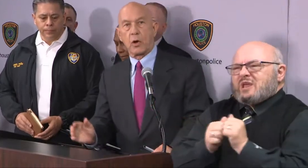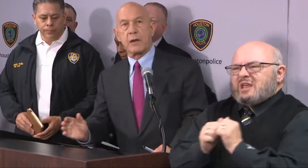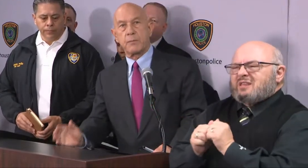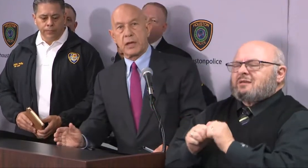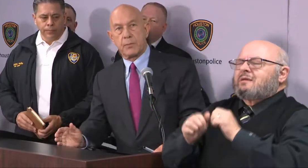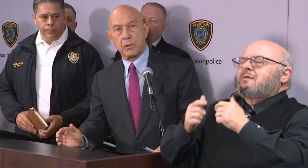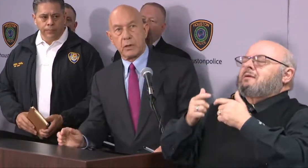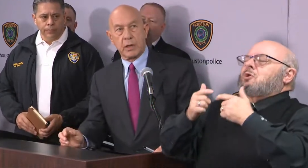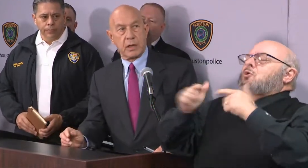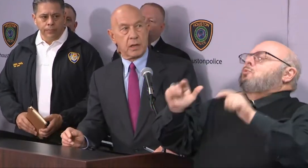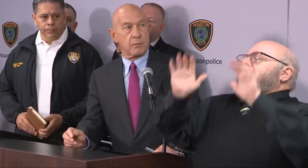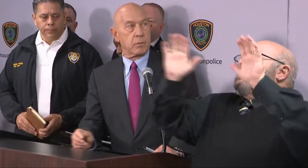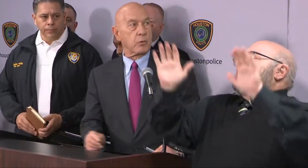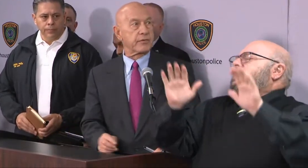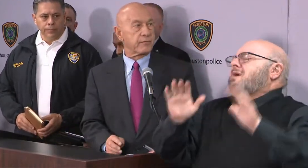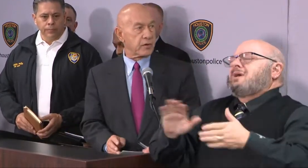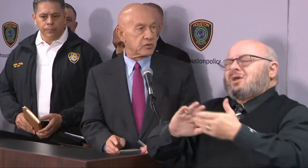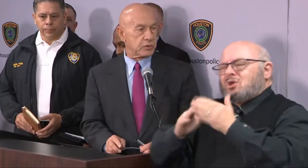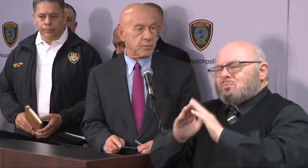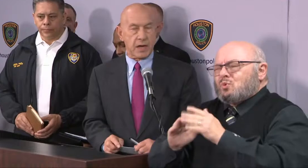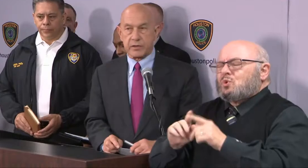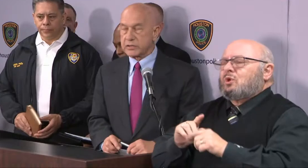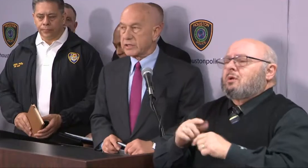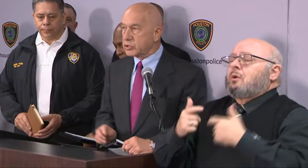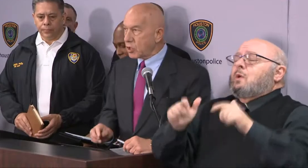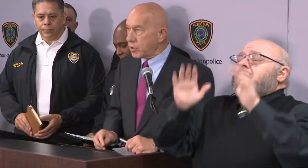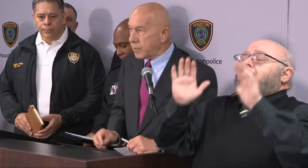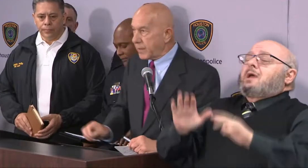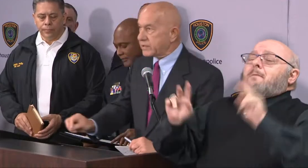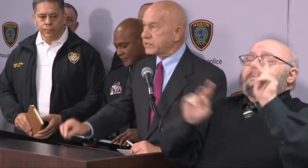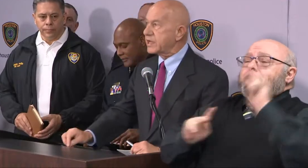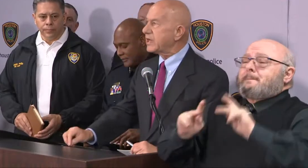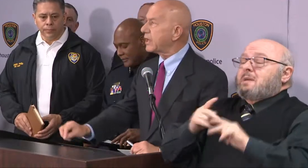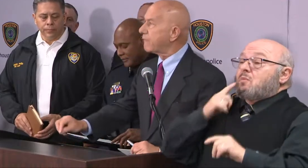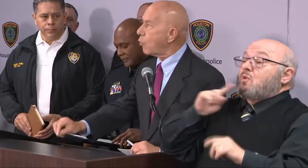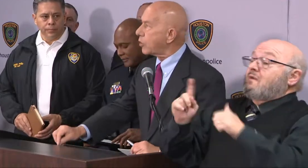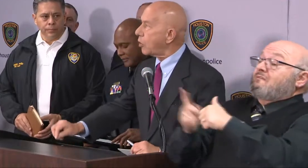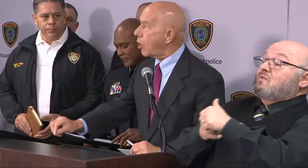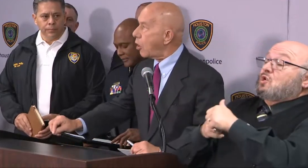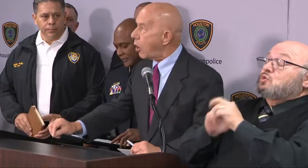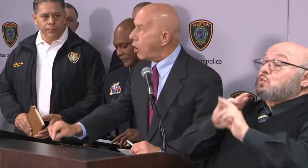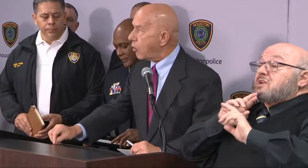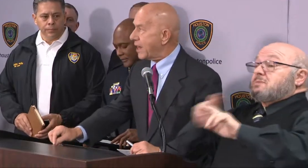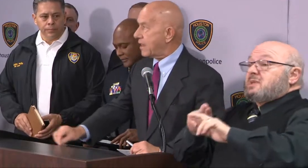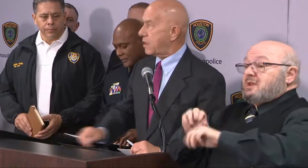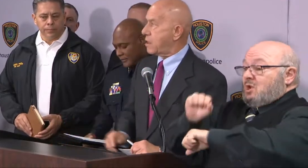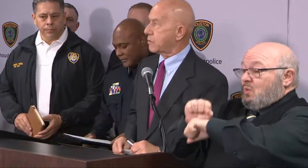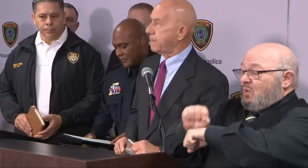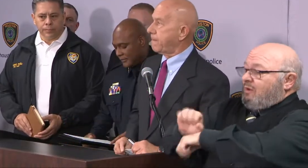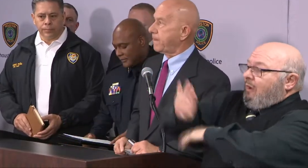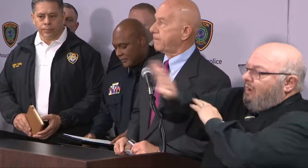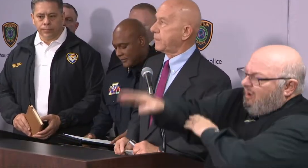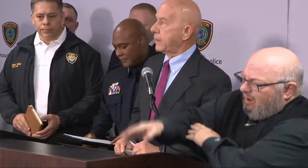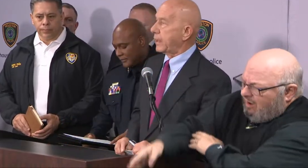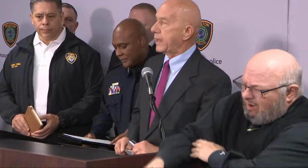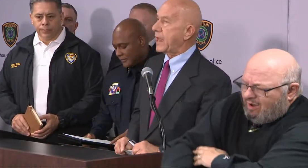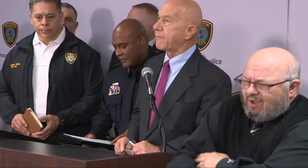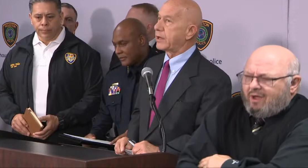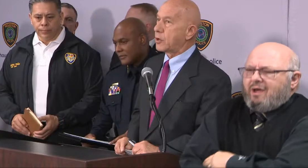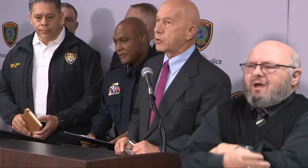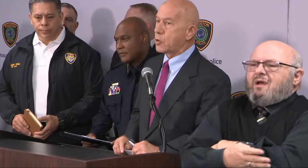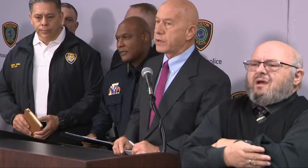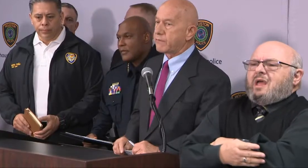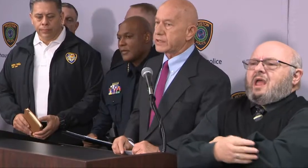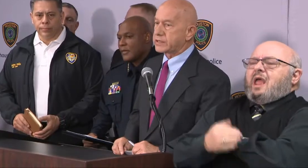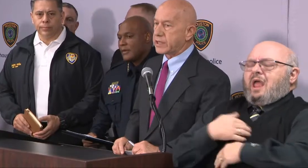community, great people, but with the first responders that showed up at the scene and have worked all night long and have